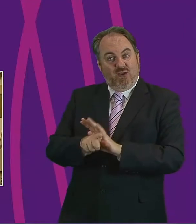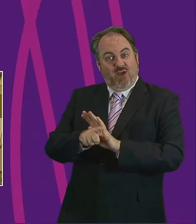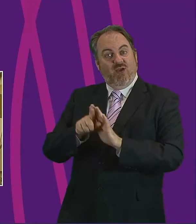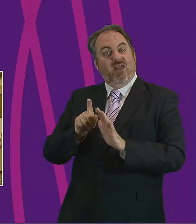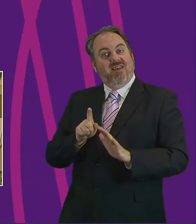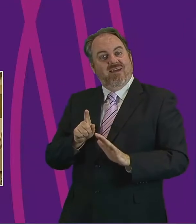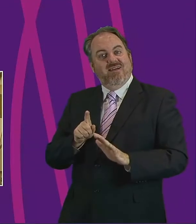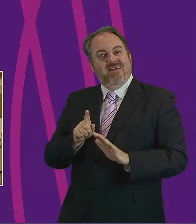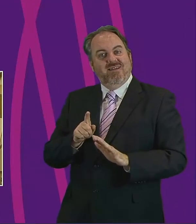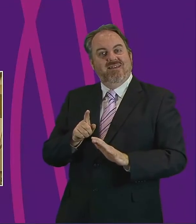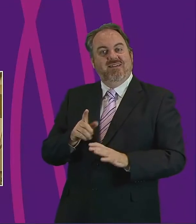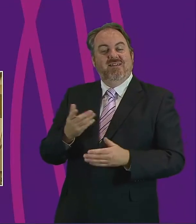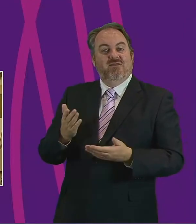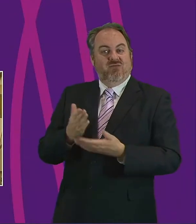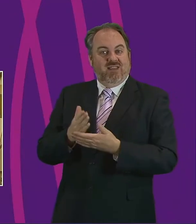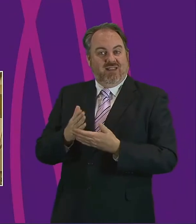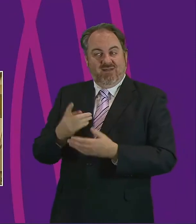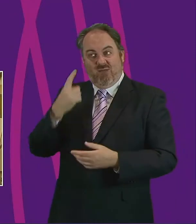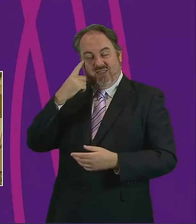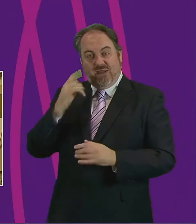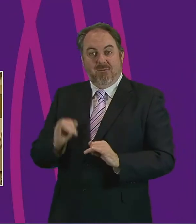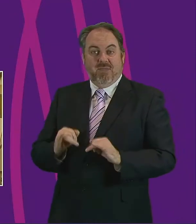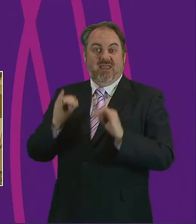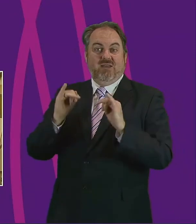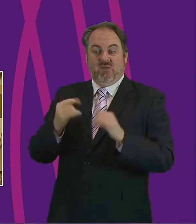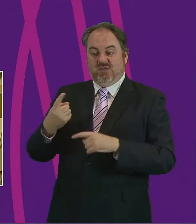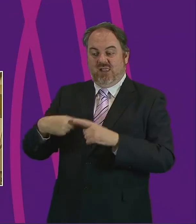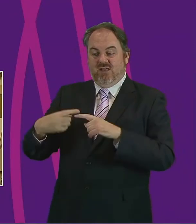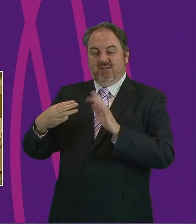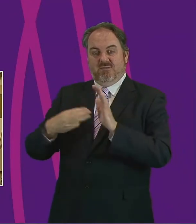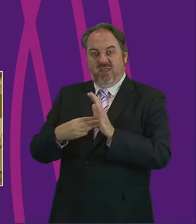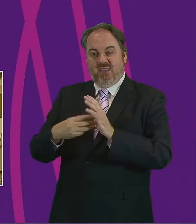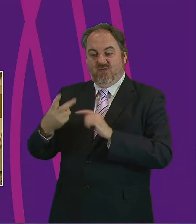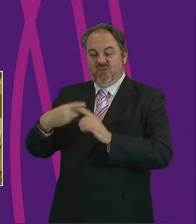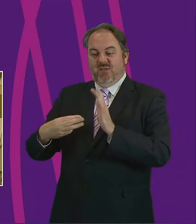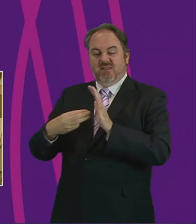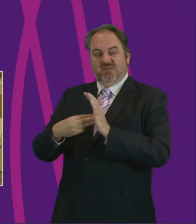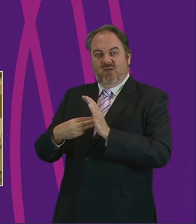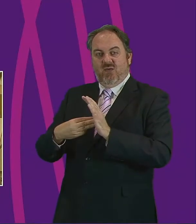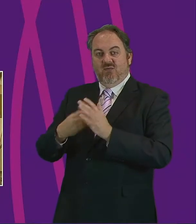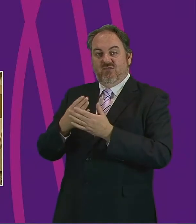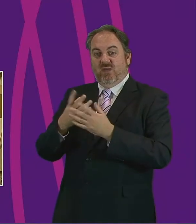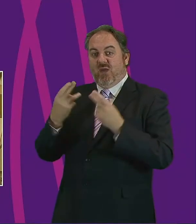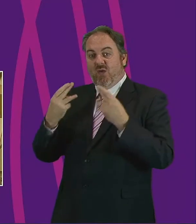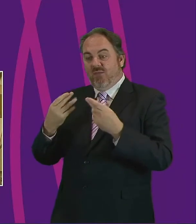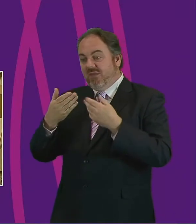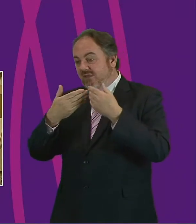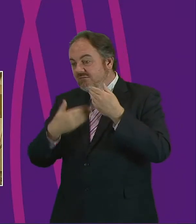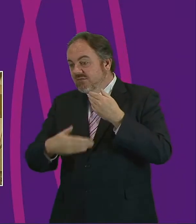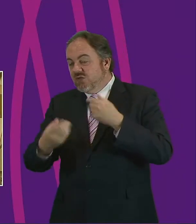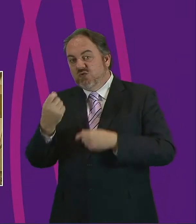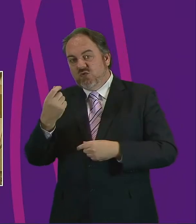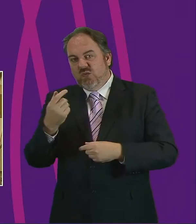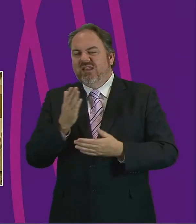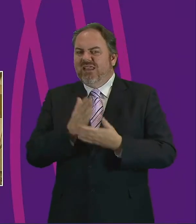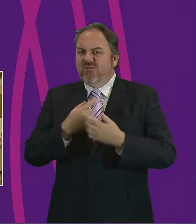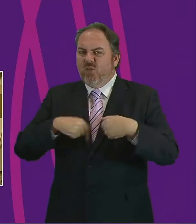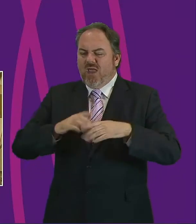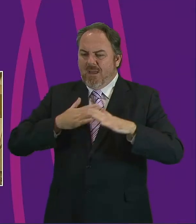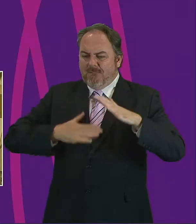just a month or two ago. So that's the big challenge right now, but it's also the prize for continued patience at